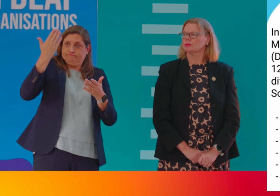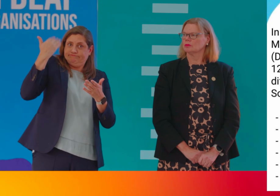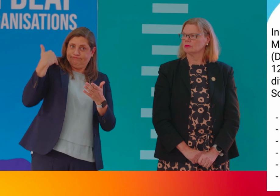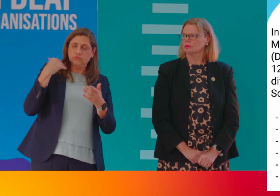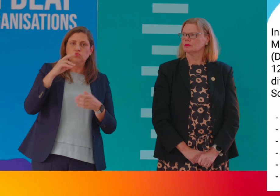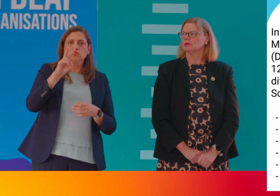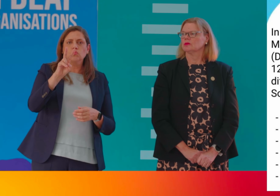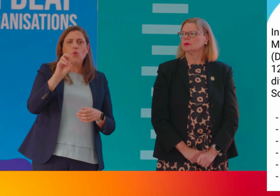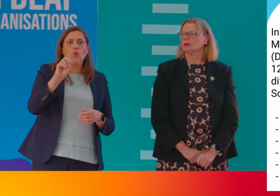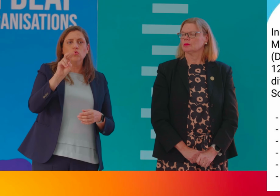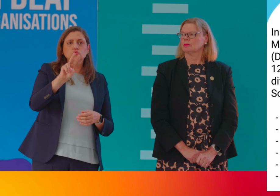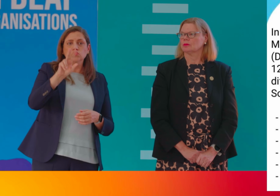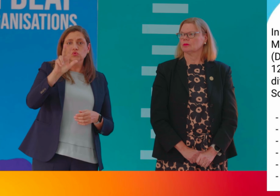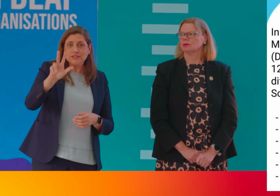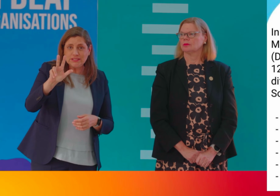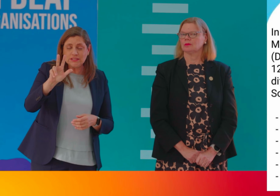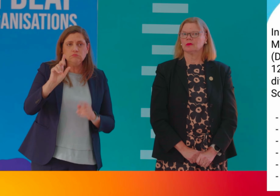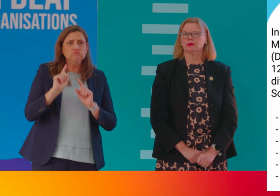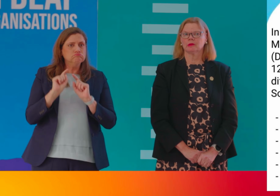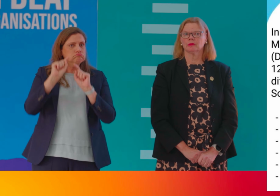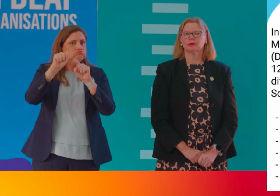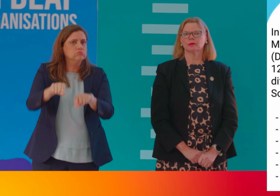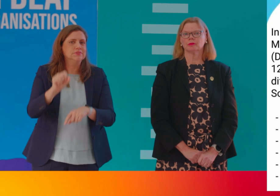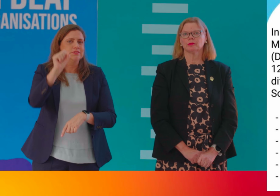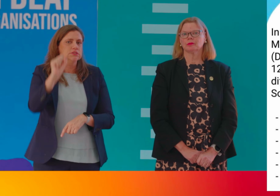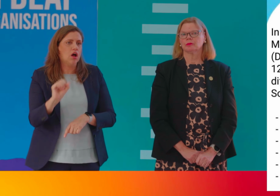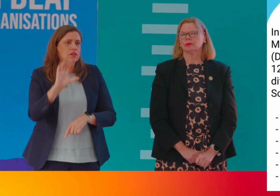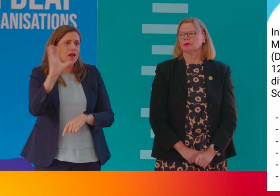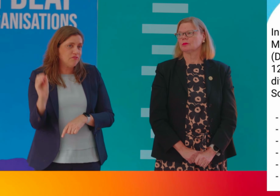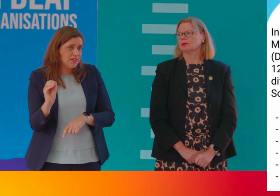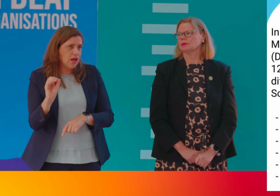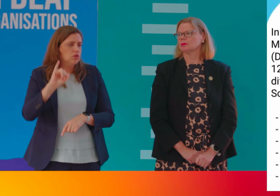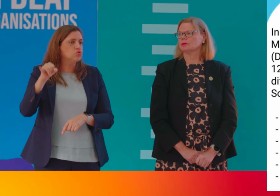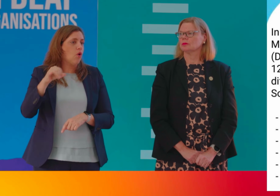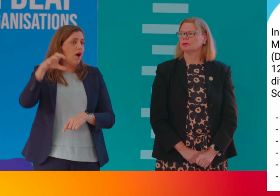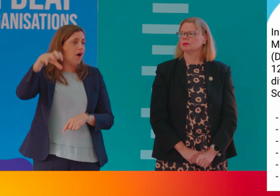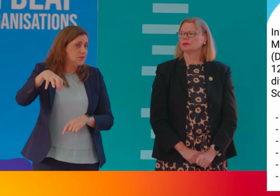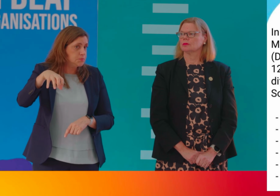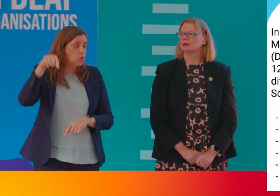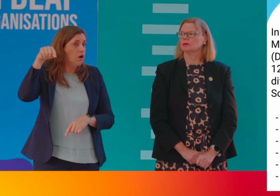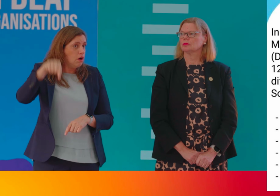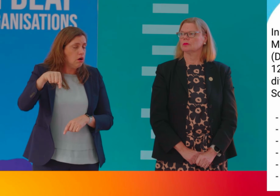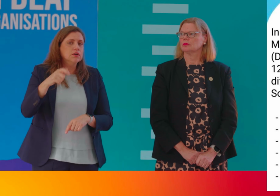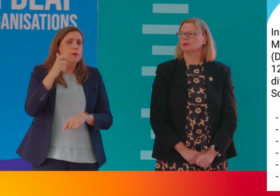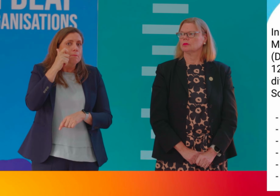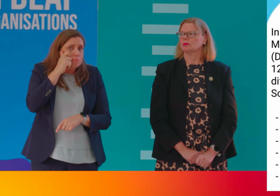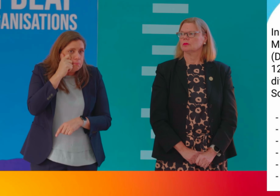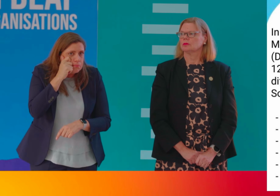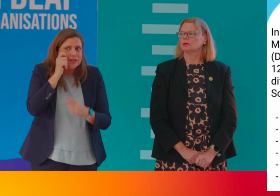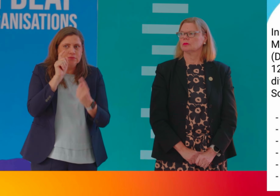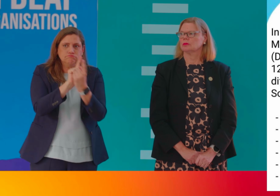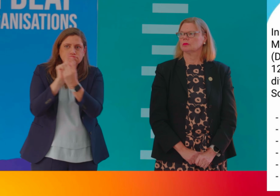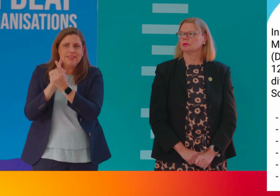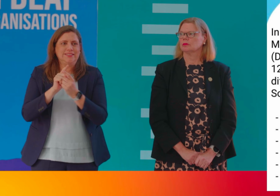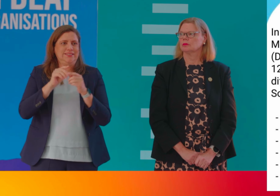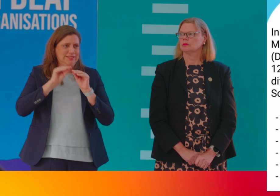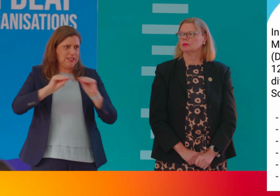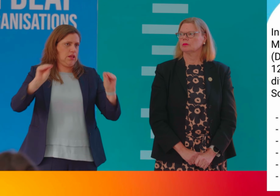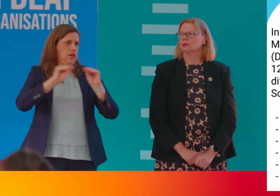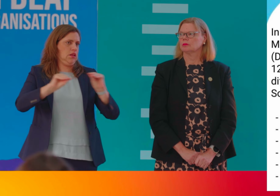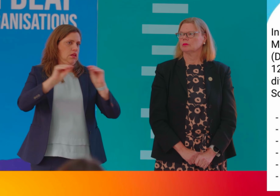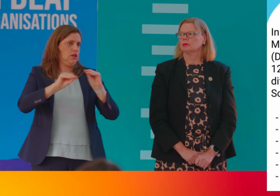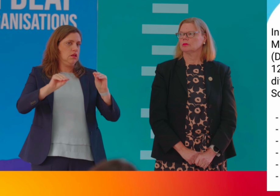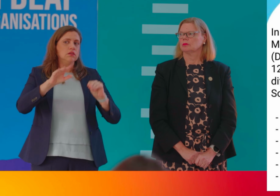As WFD in the year 2023, we went to 6 different countries in the southern parts of